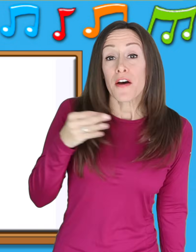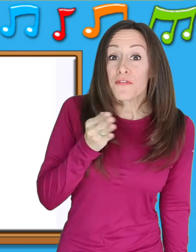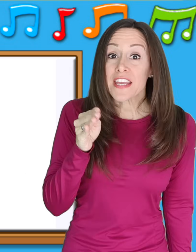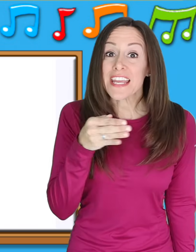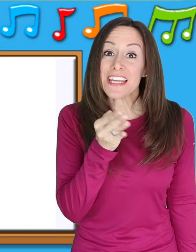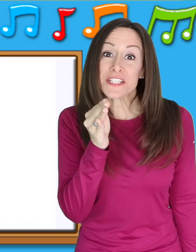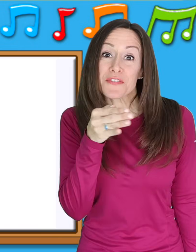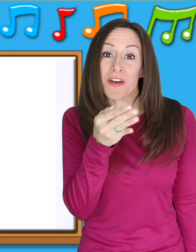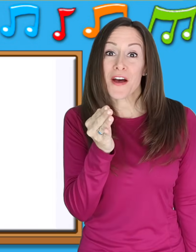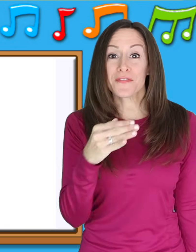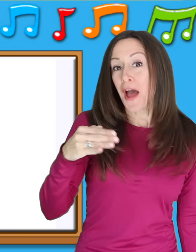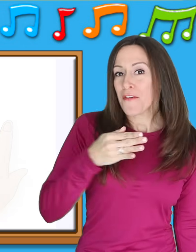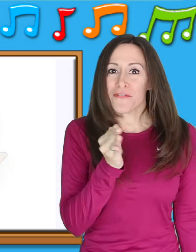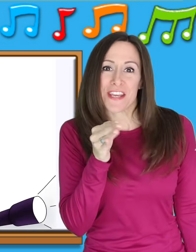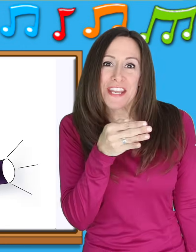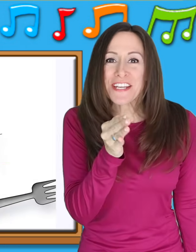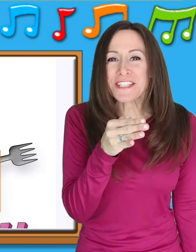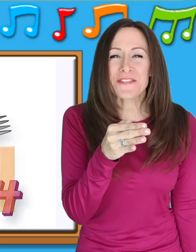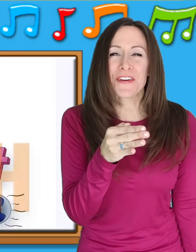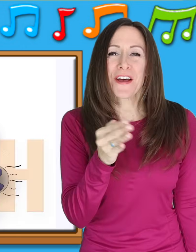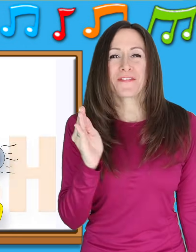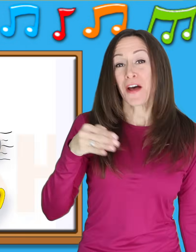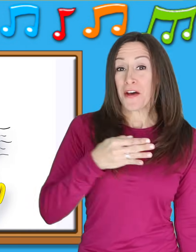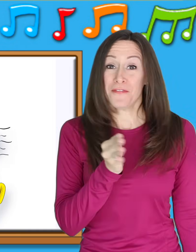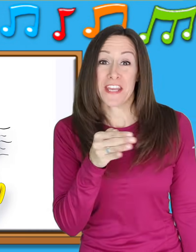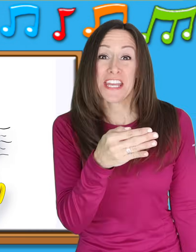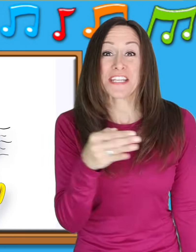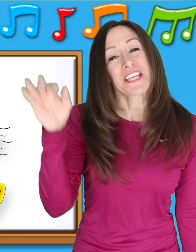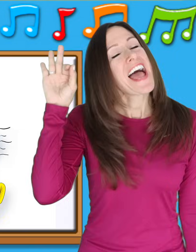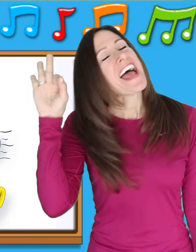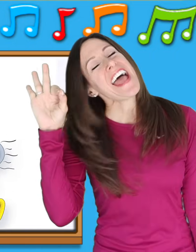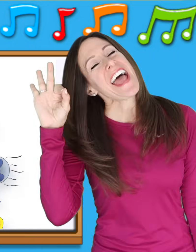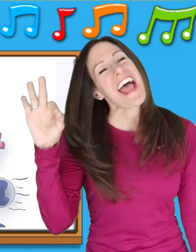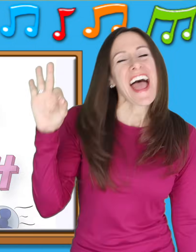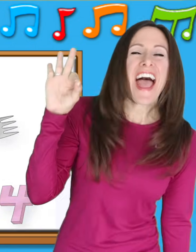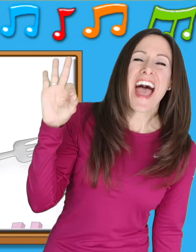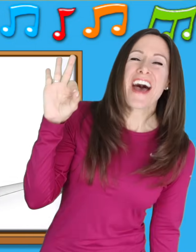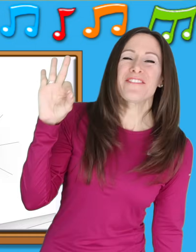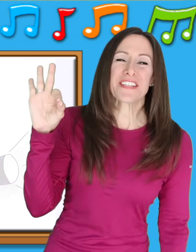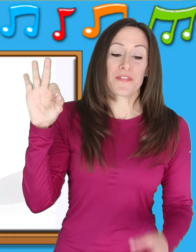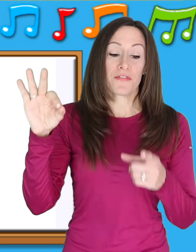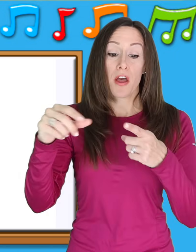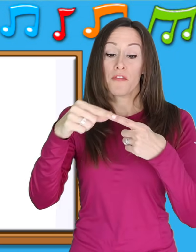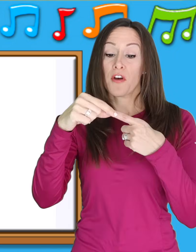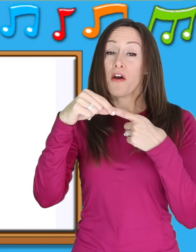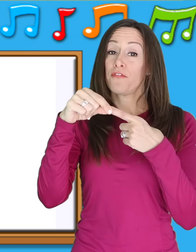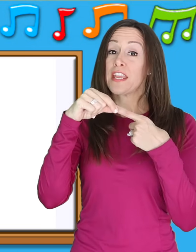-f-fish, f-f-f-fish, f-f-f-fish F is for f-f-f-f